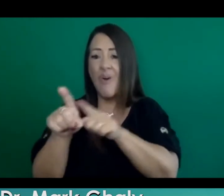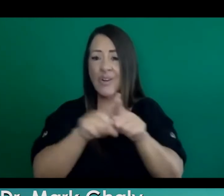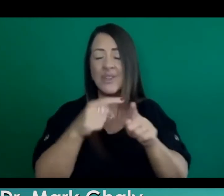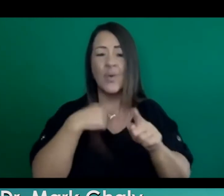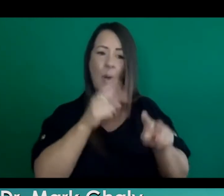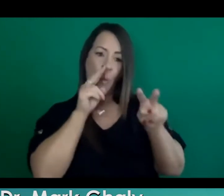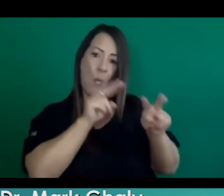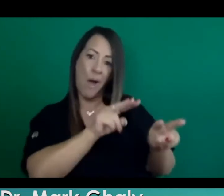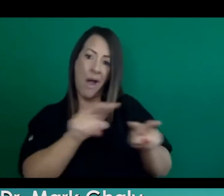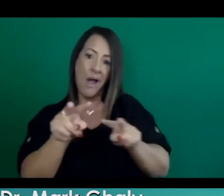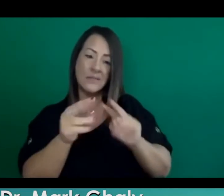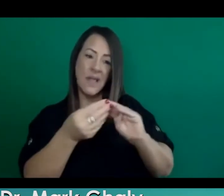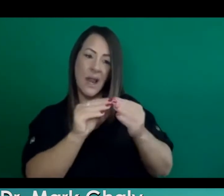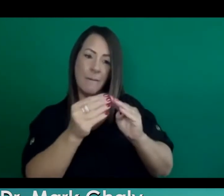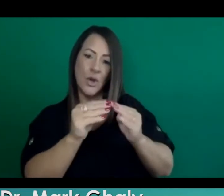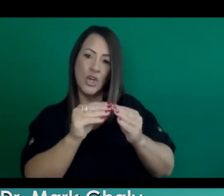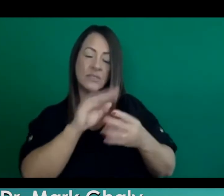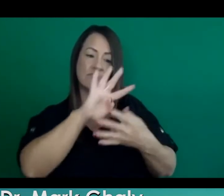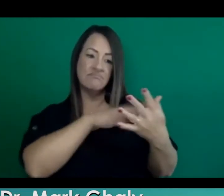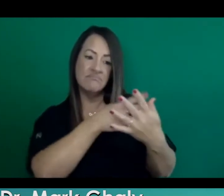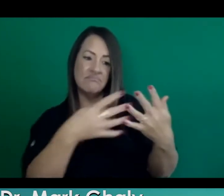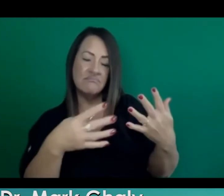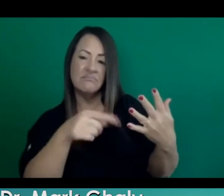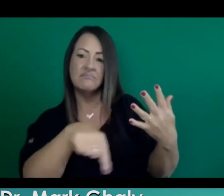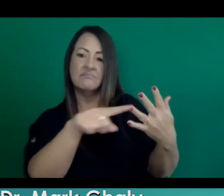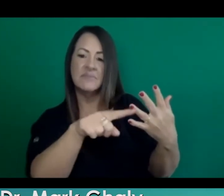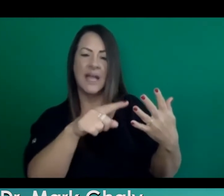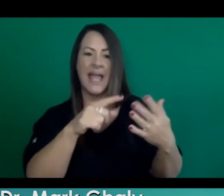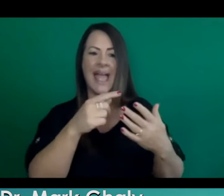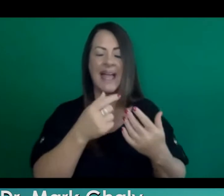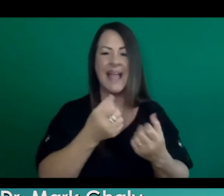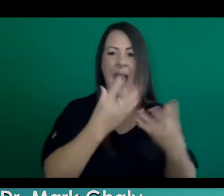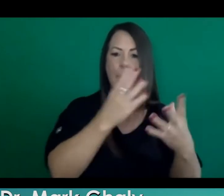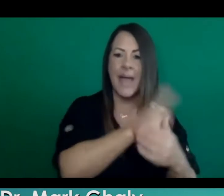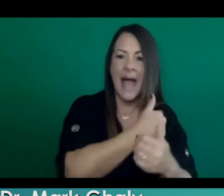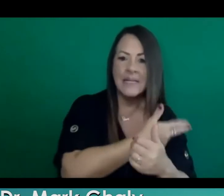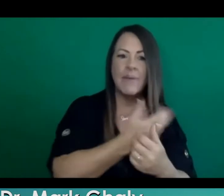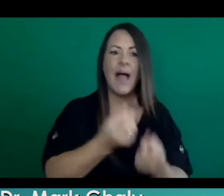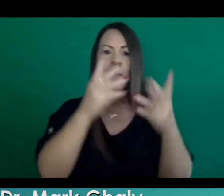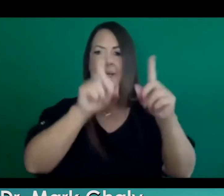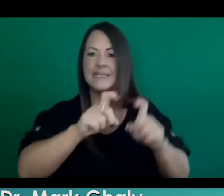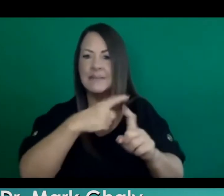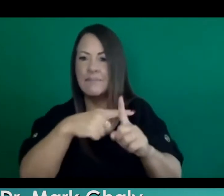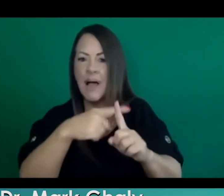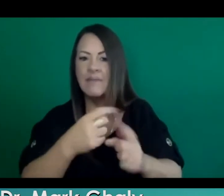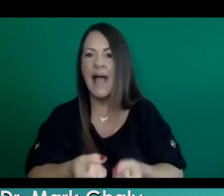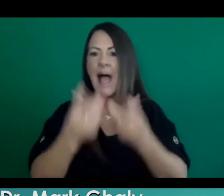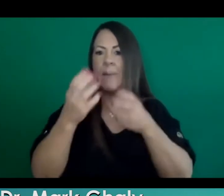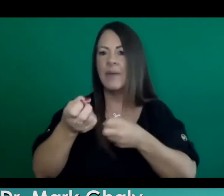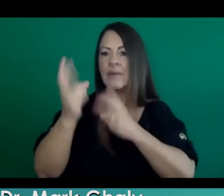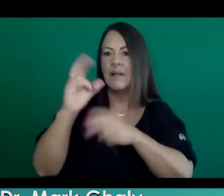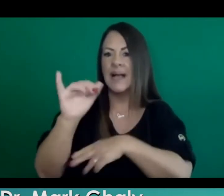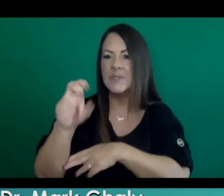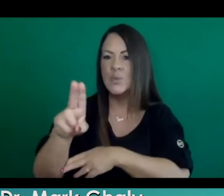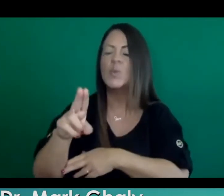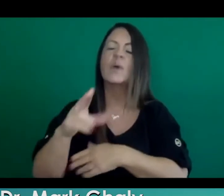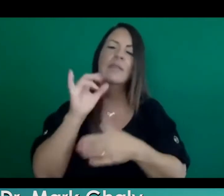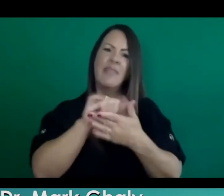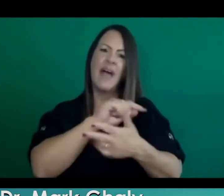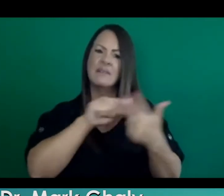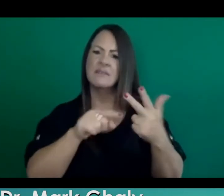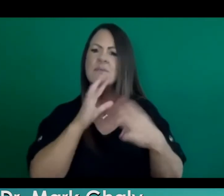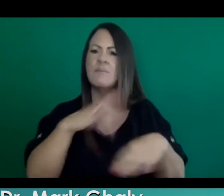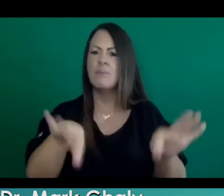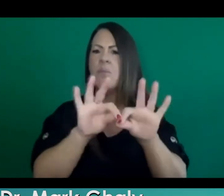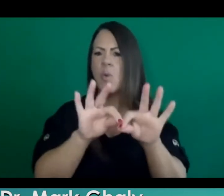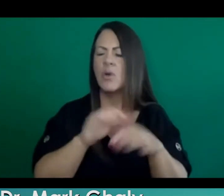in communities and in the data, that sometimes moving sooner than you get a clear indication doesn't allow you